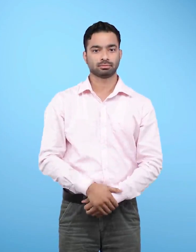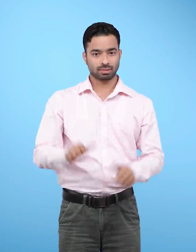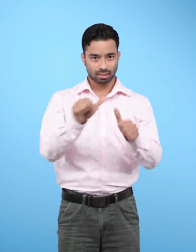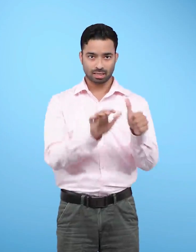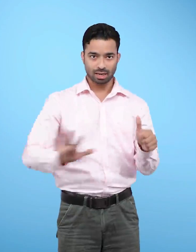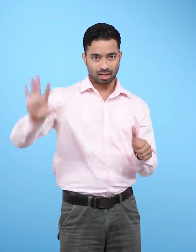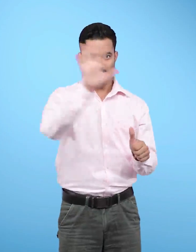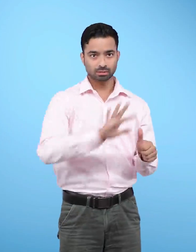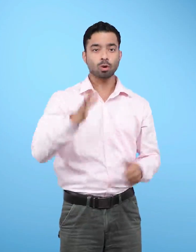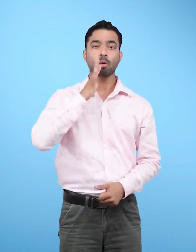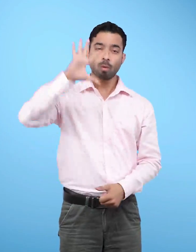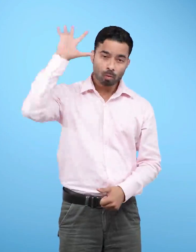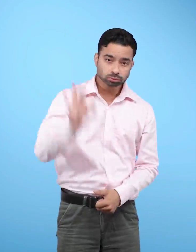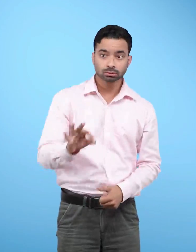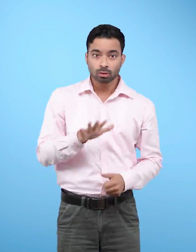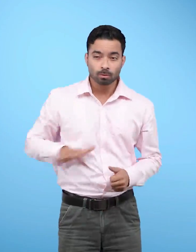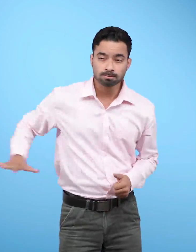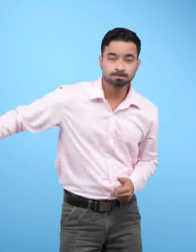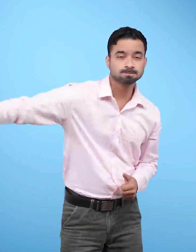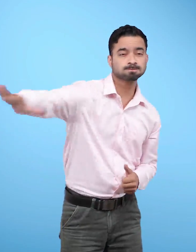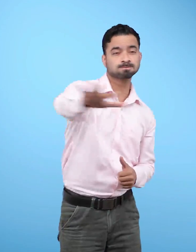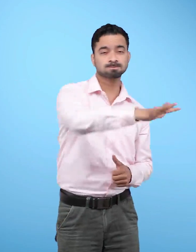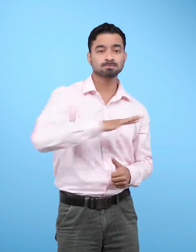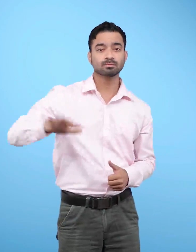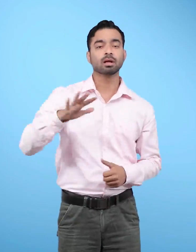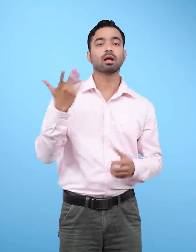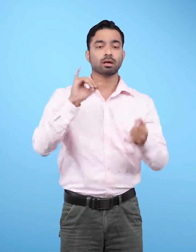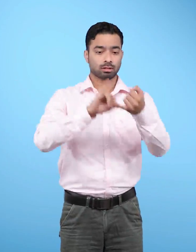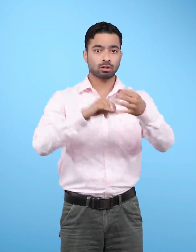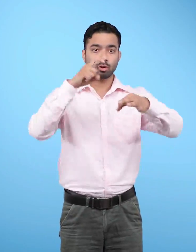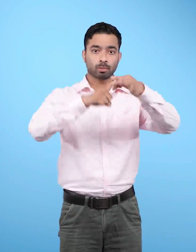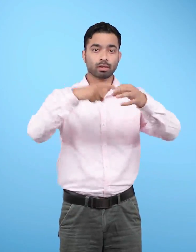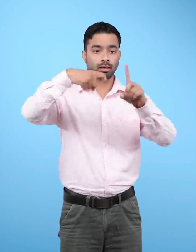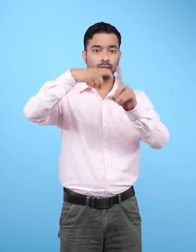What is its actual area in square kilometers?